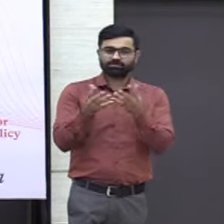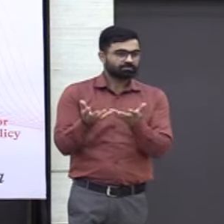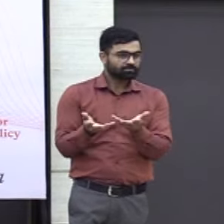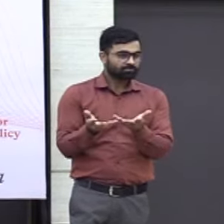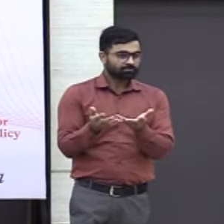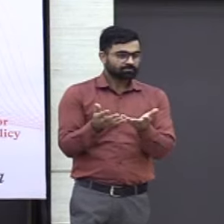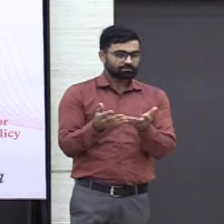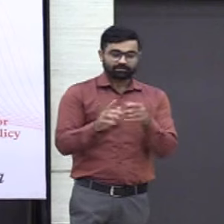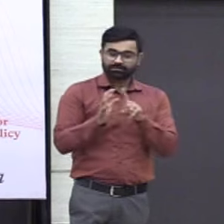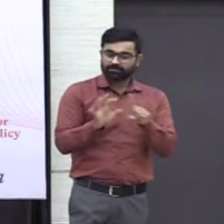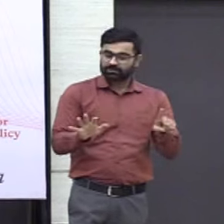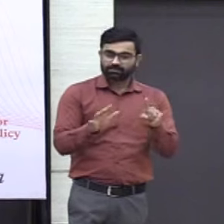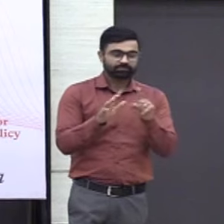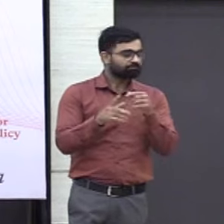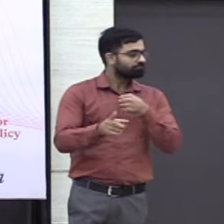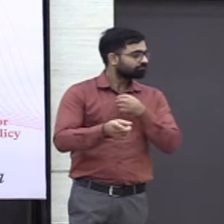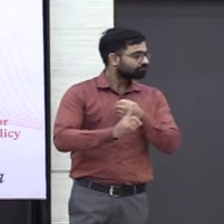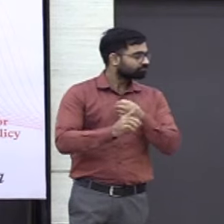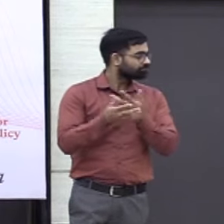that harsher punishments will